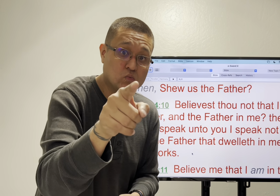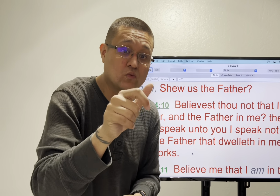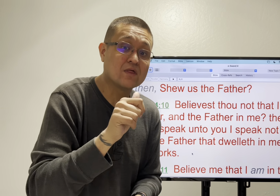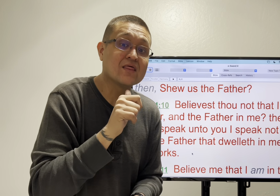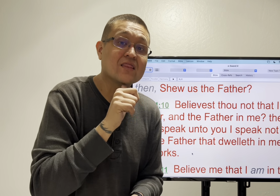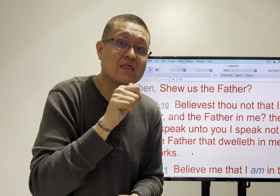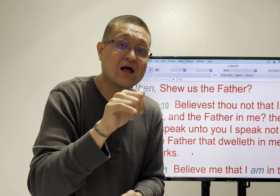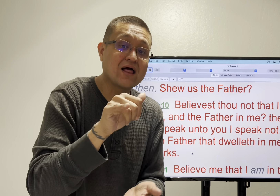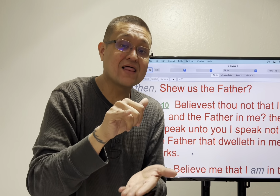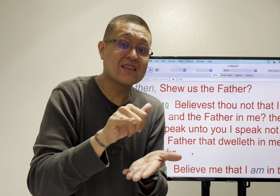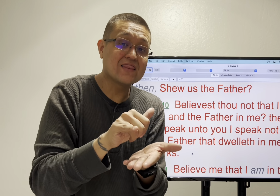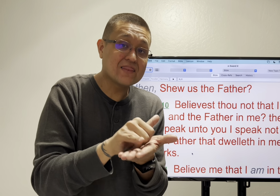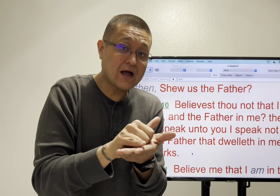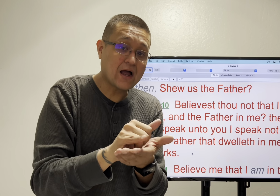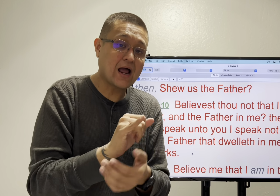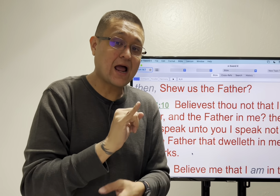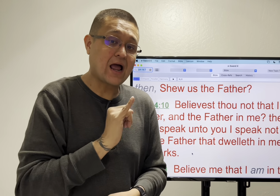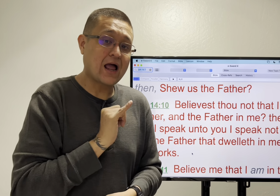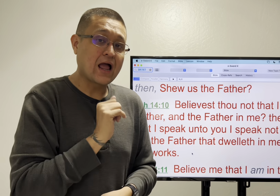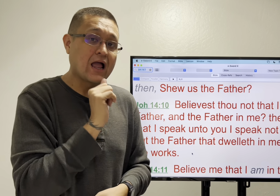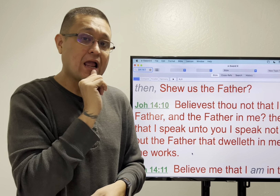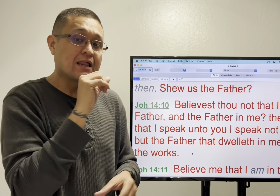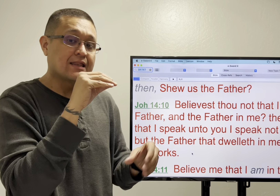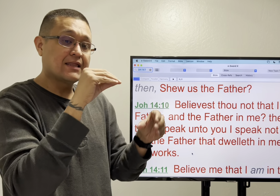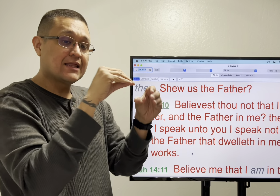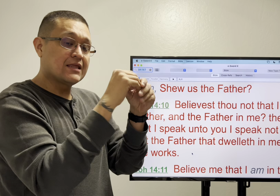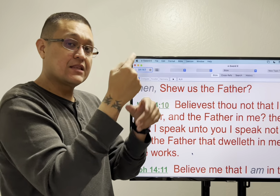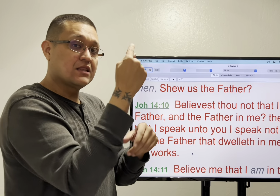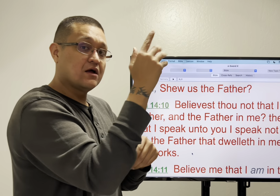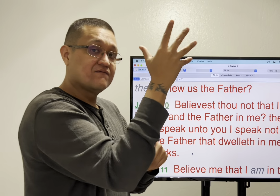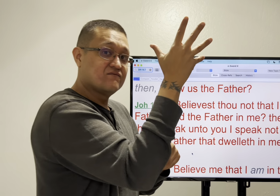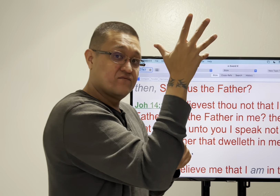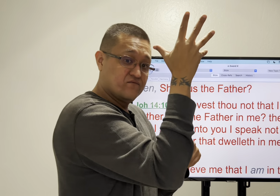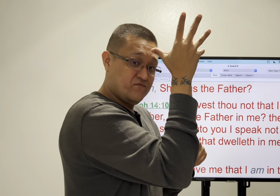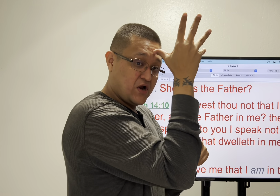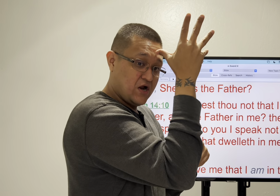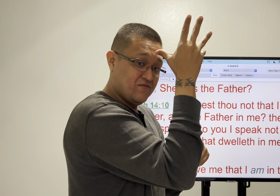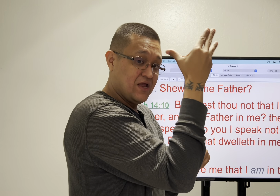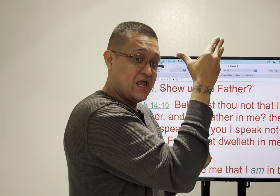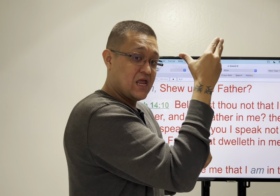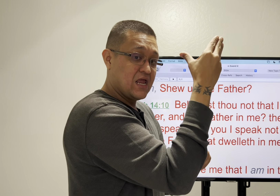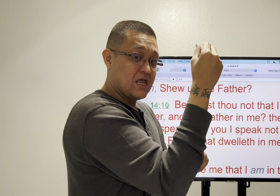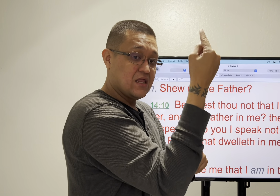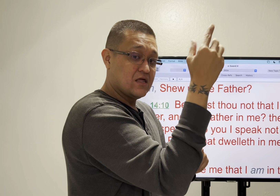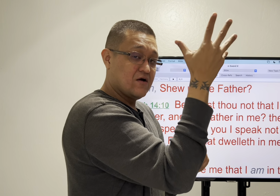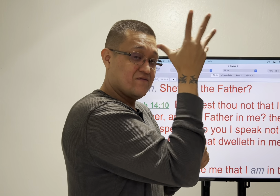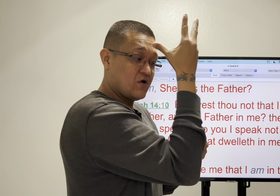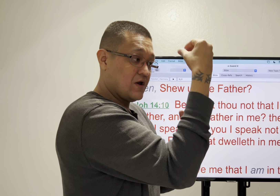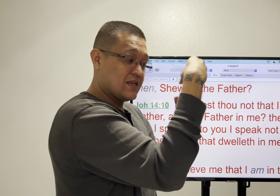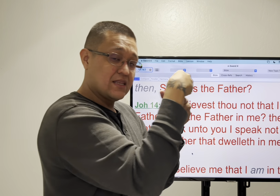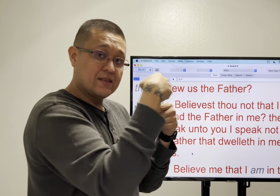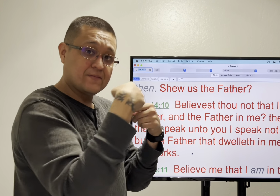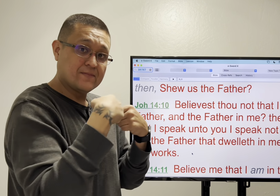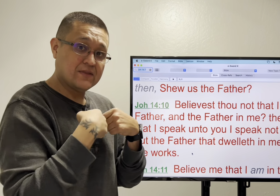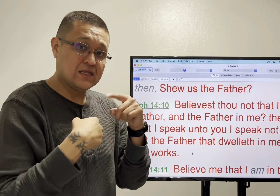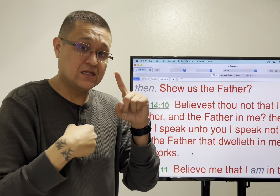And Jesus continues to say, believest thou not that I am in the Father, and the Father in me?